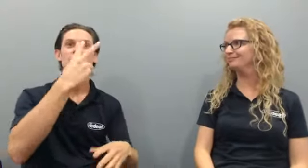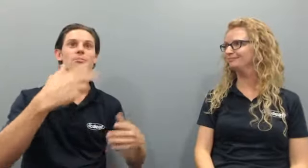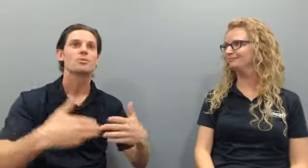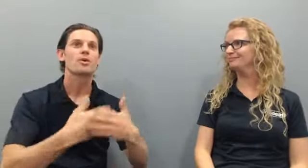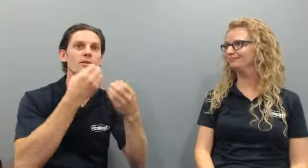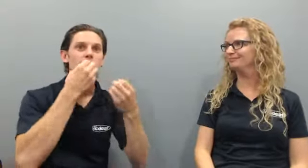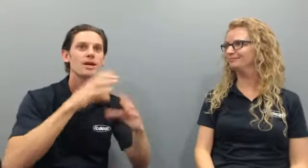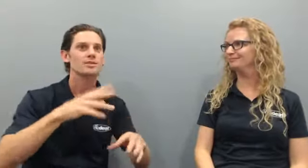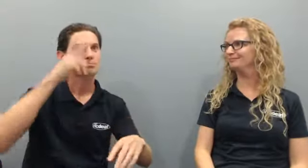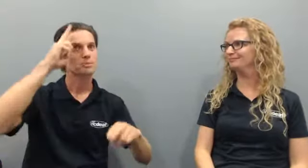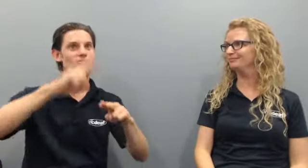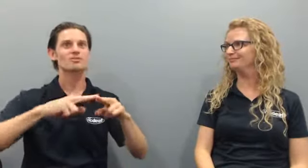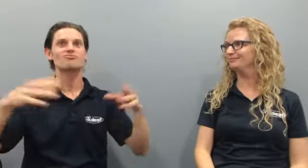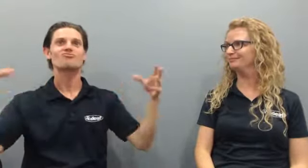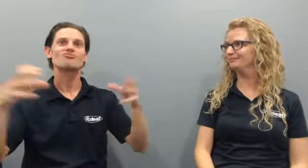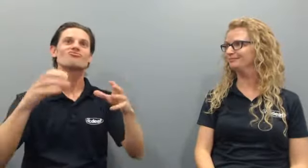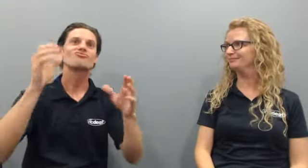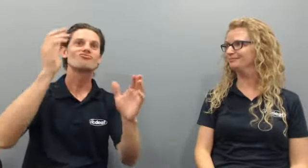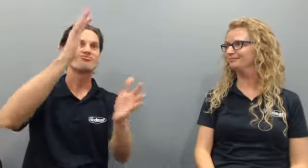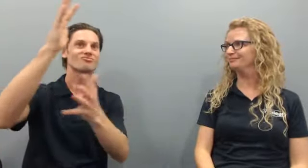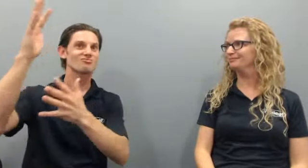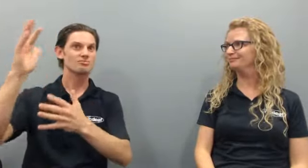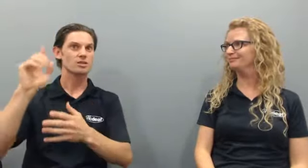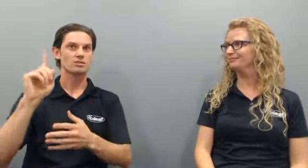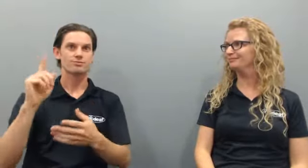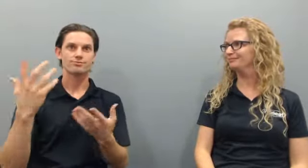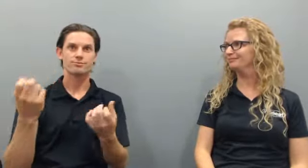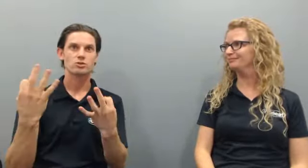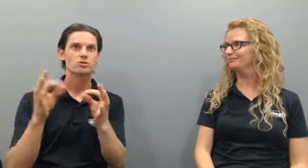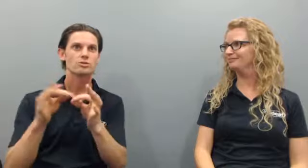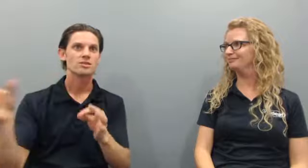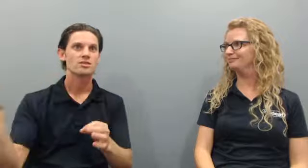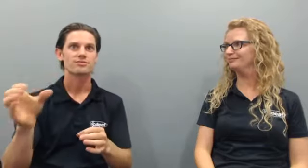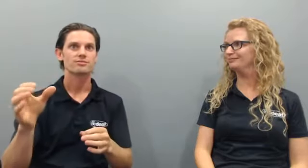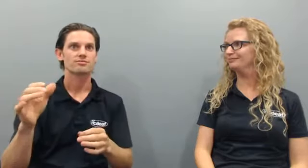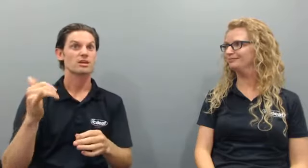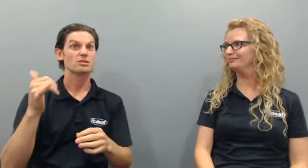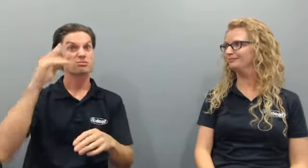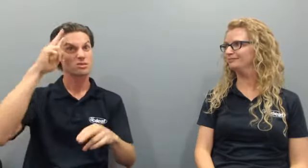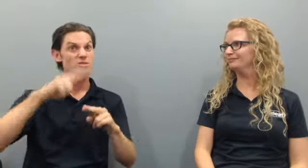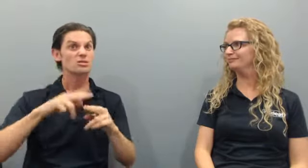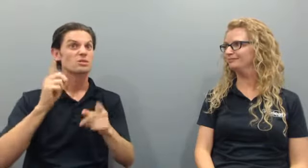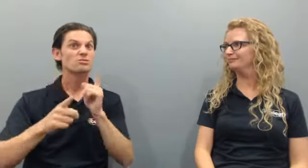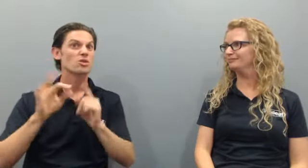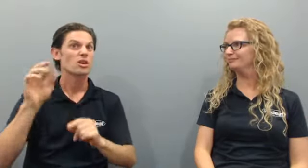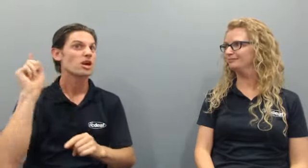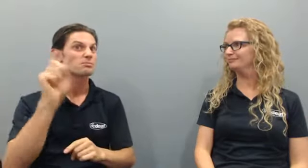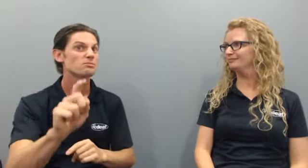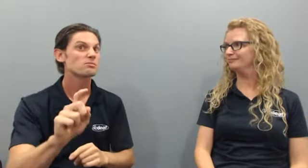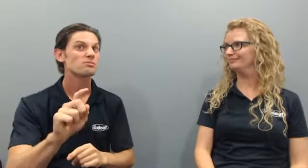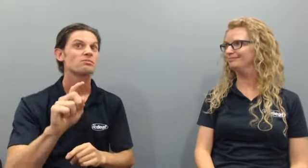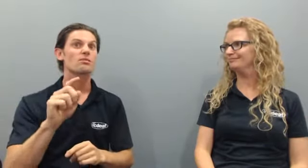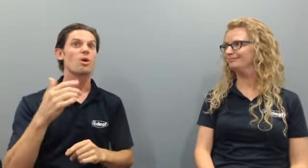school friends, or a 1-year-old birthday party, 2-year-old birthday party, and in the past there's never been interpreters, so the parents may not